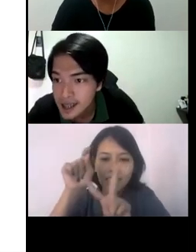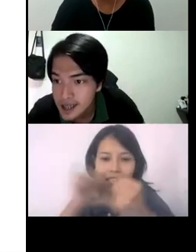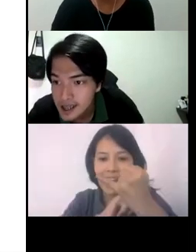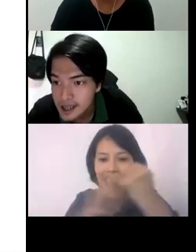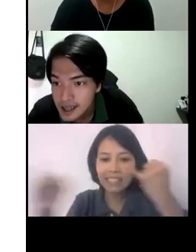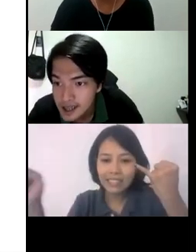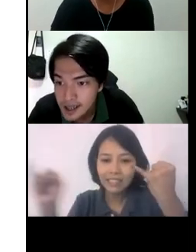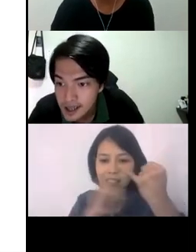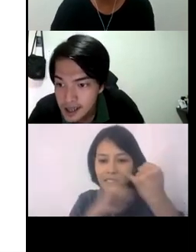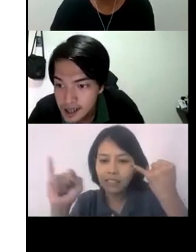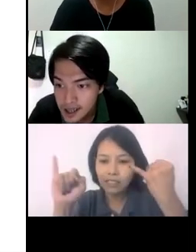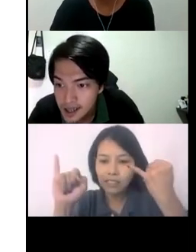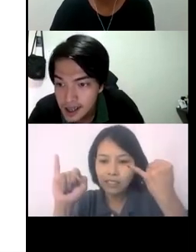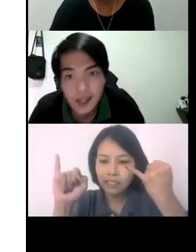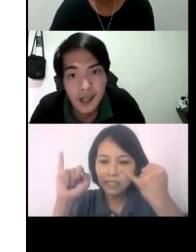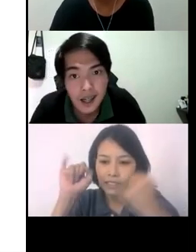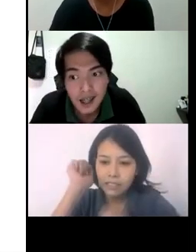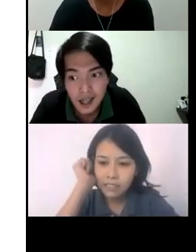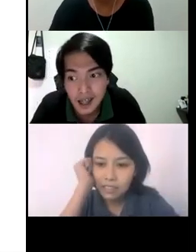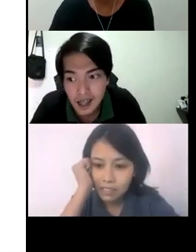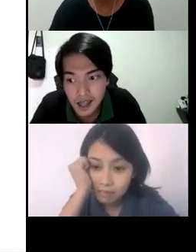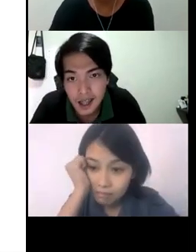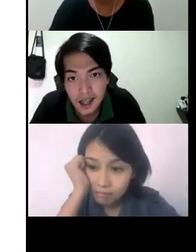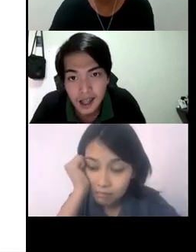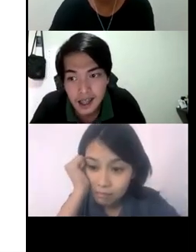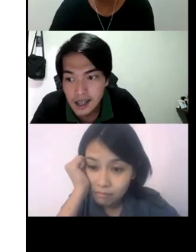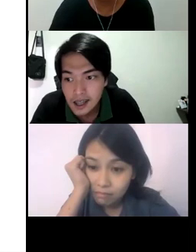And Yami saying because the 2